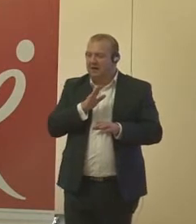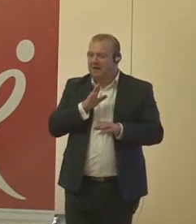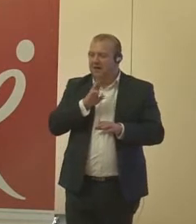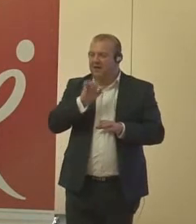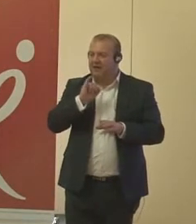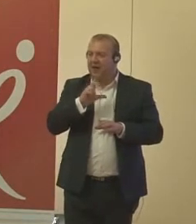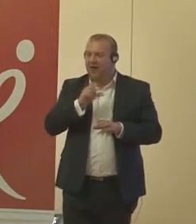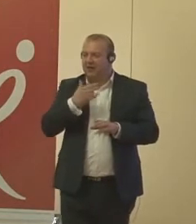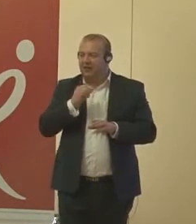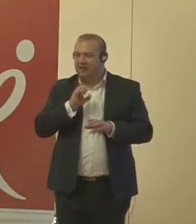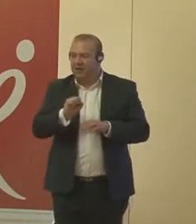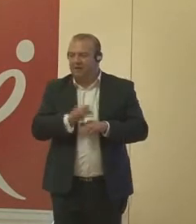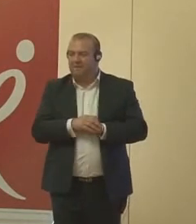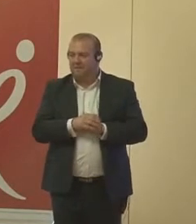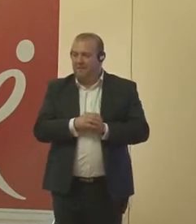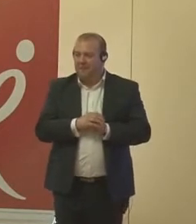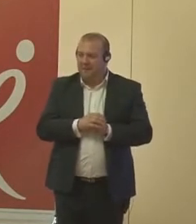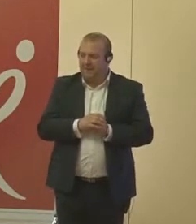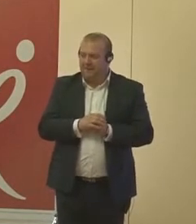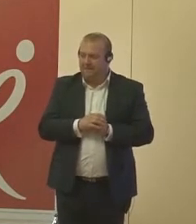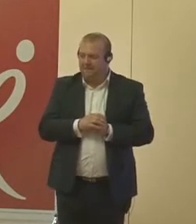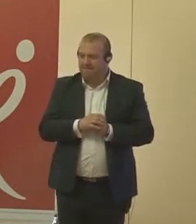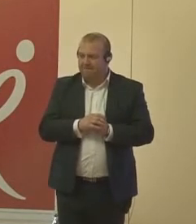and classmates.